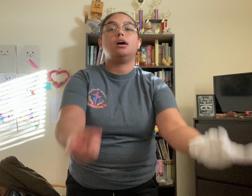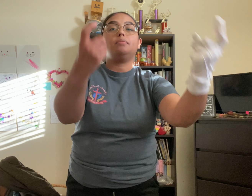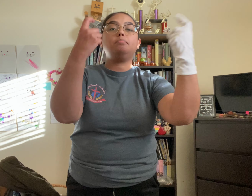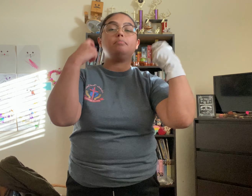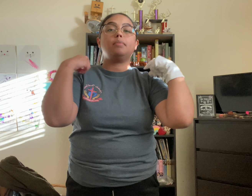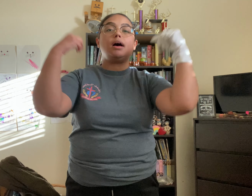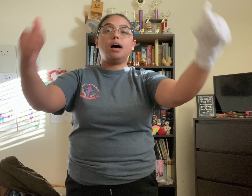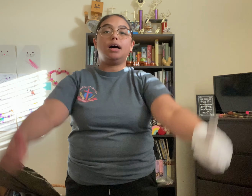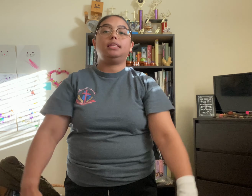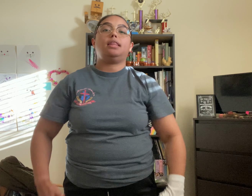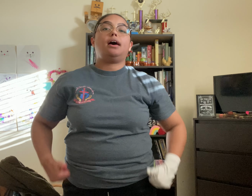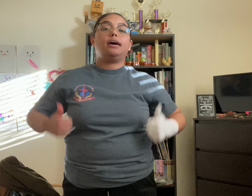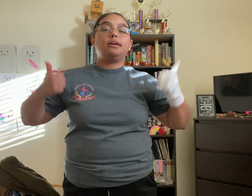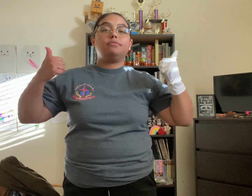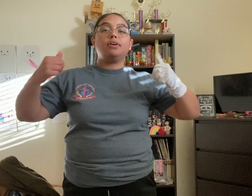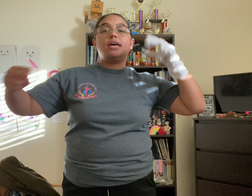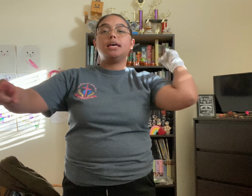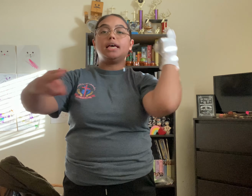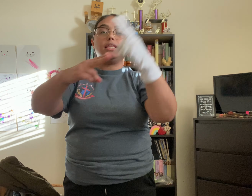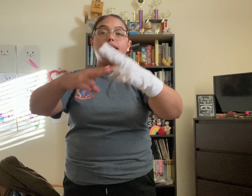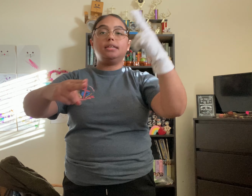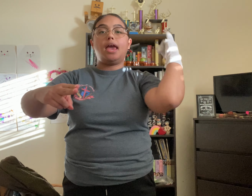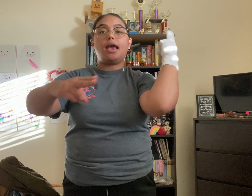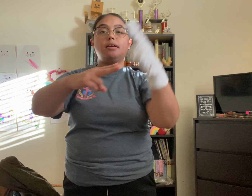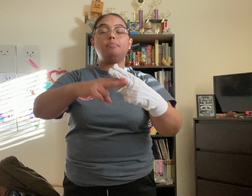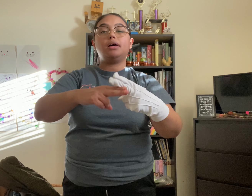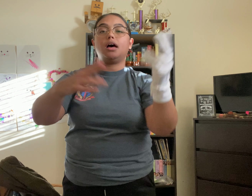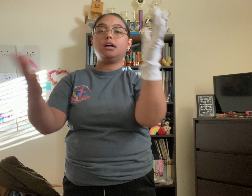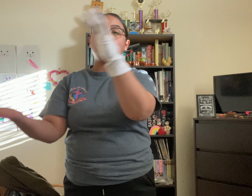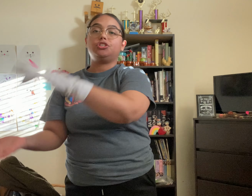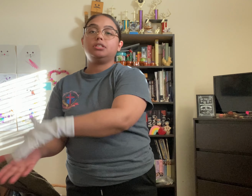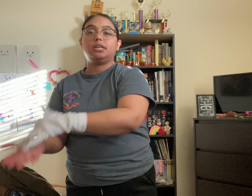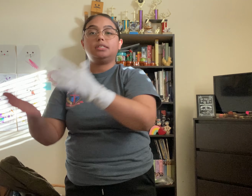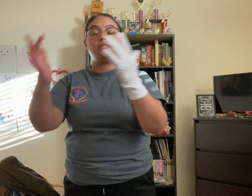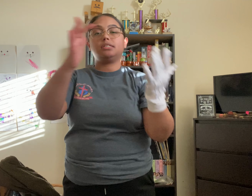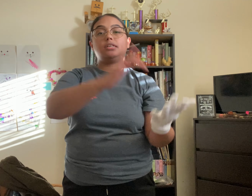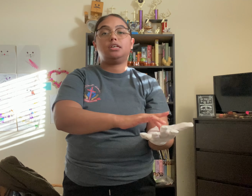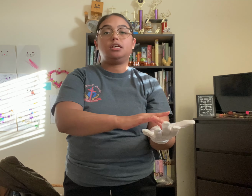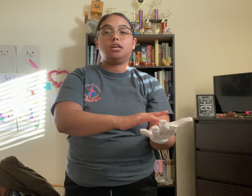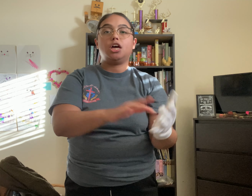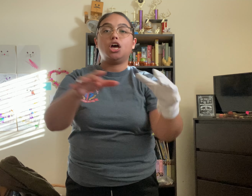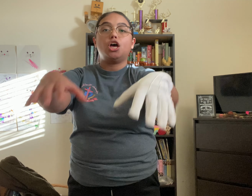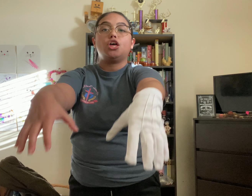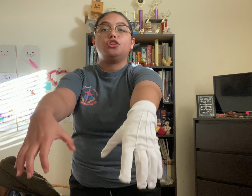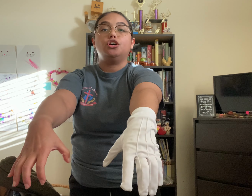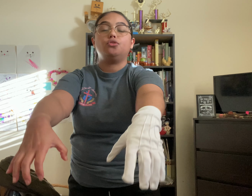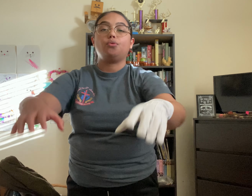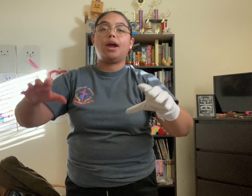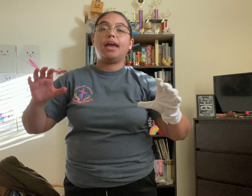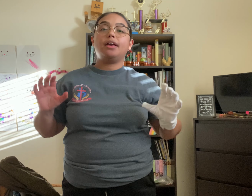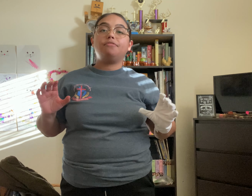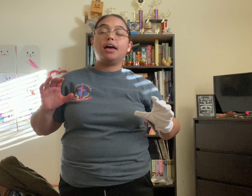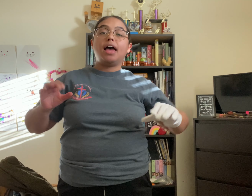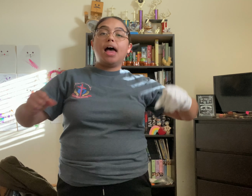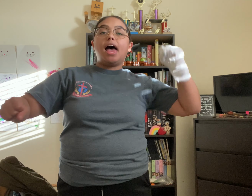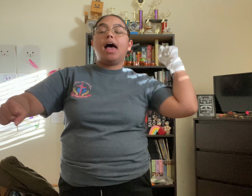come alive in the name of Jesus. The grave